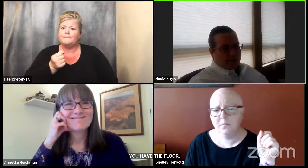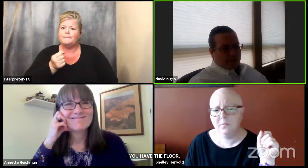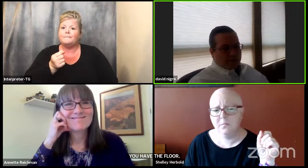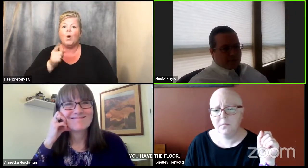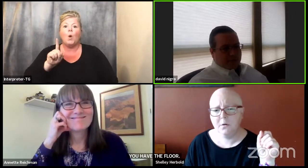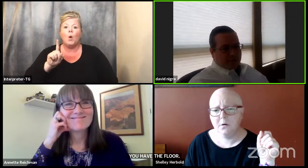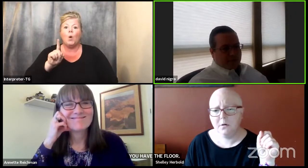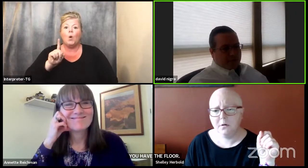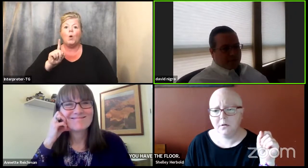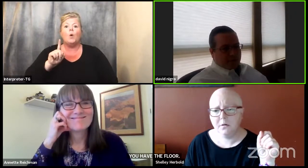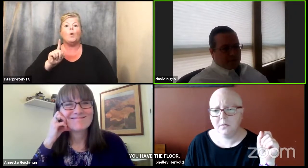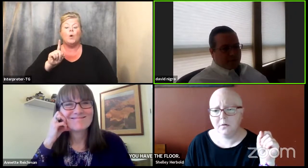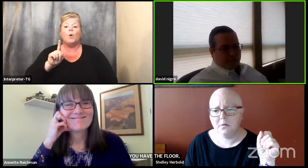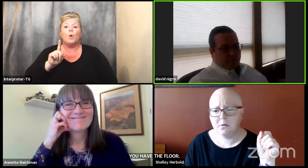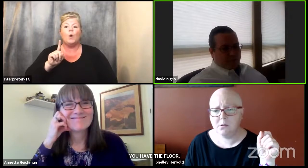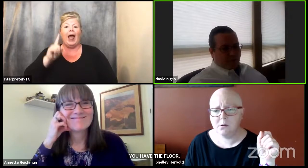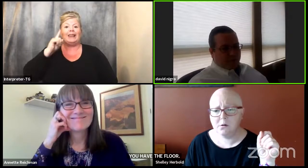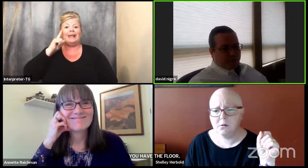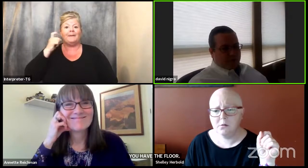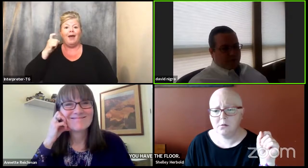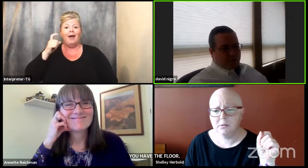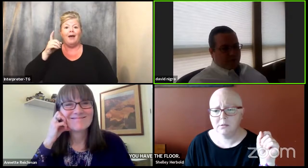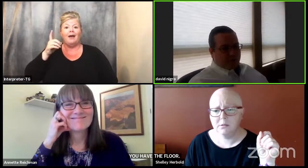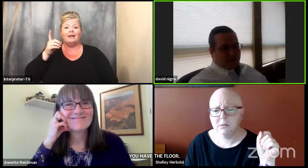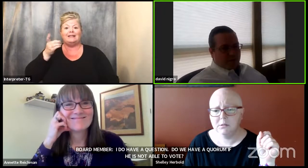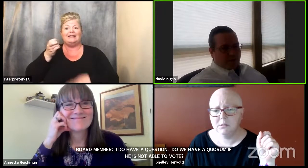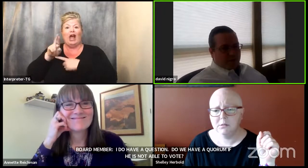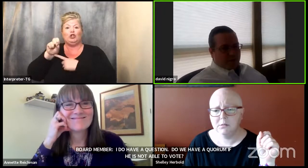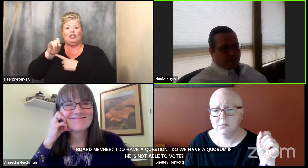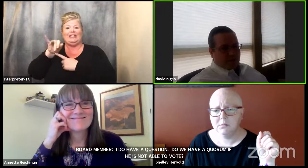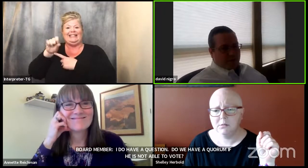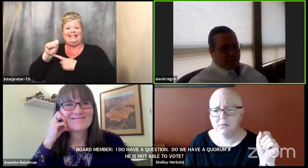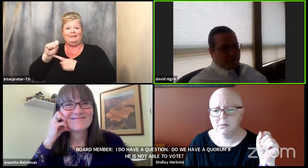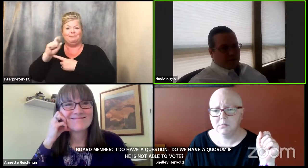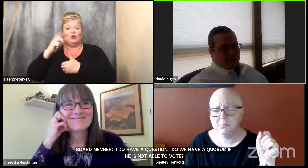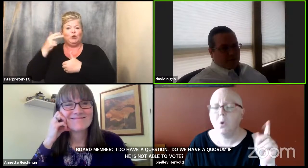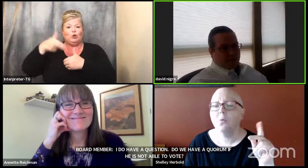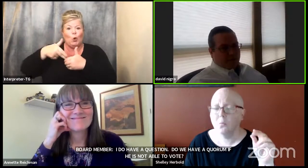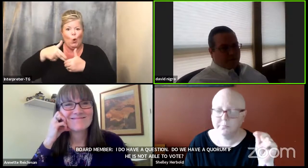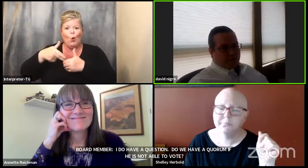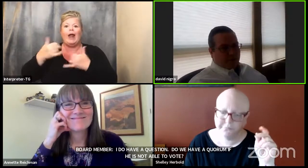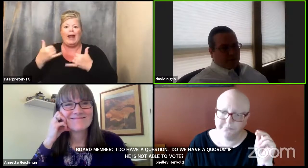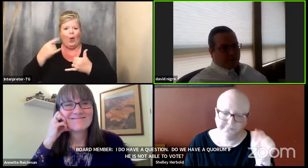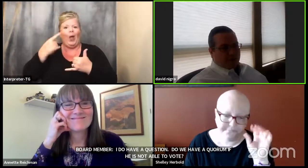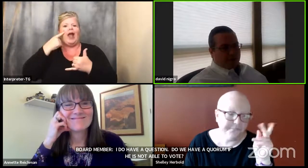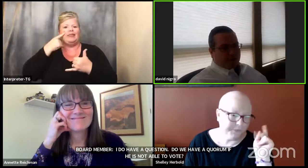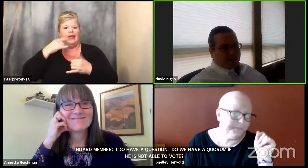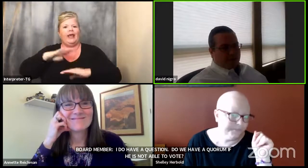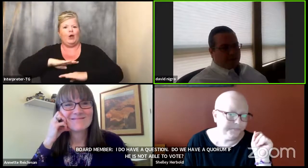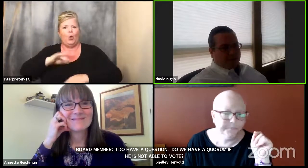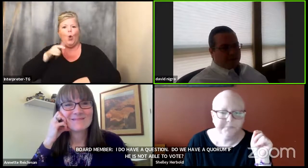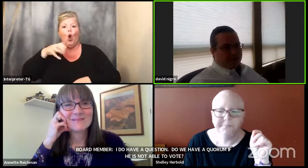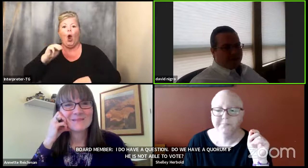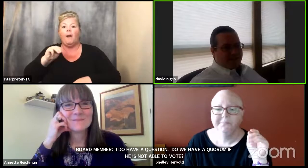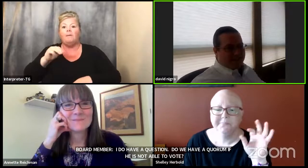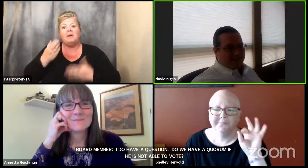I believe since Dr. Sims joined that we do, but we can count